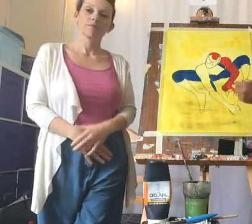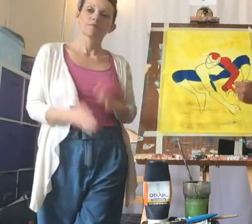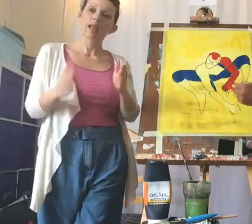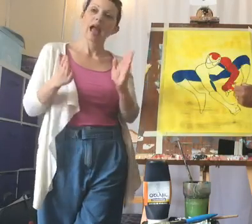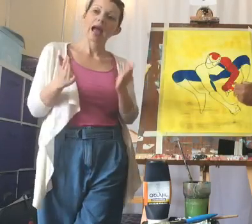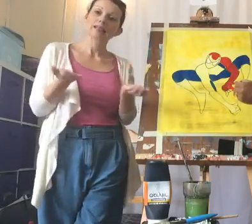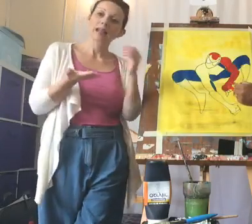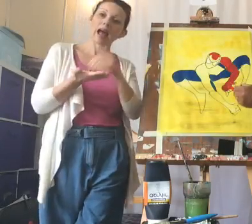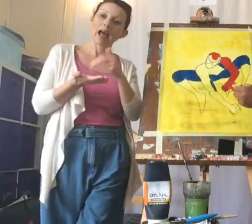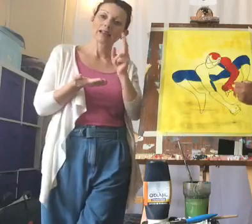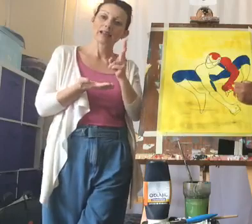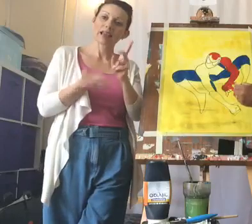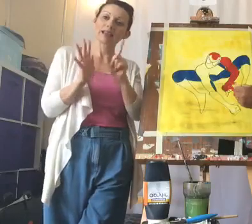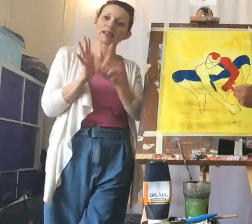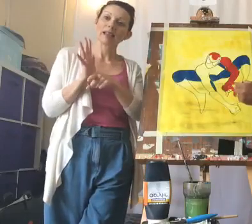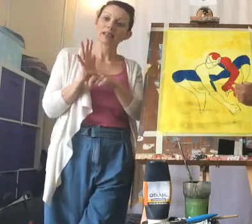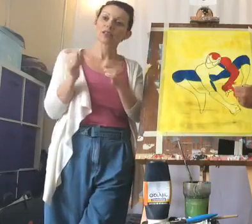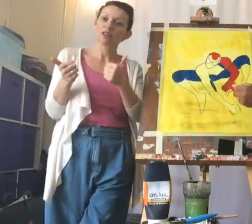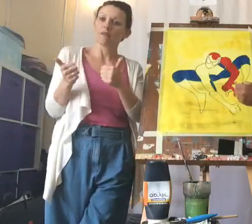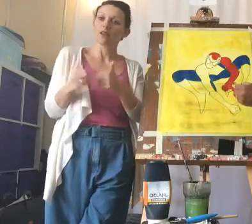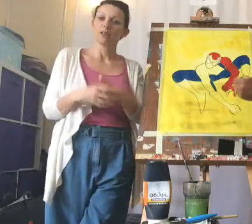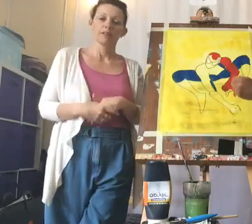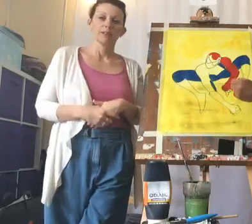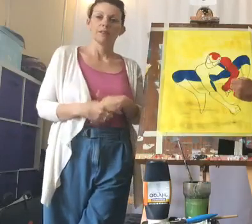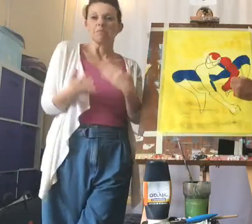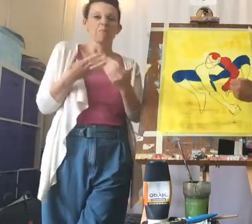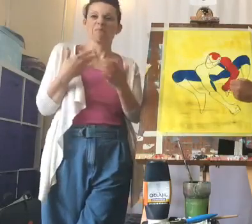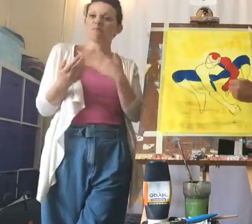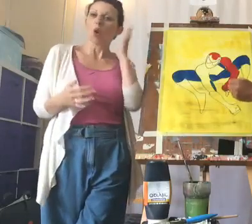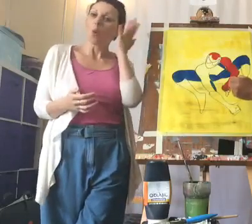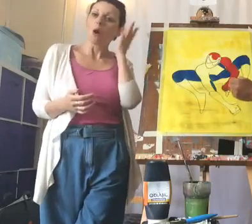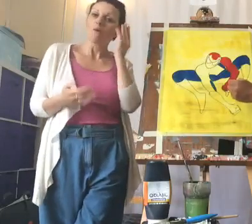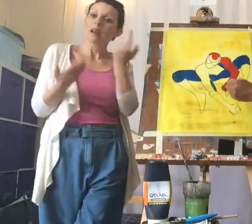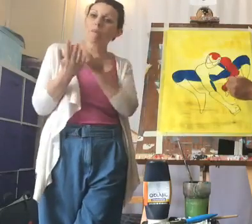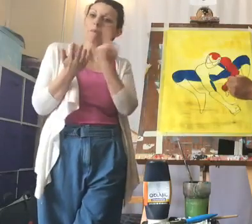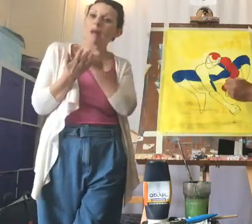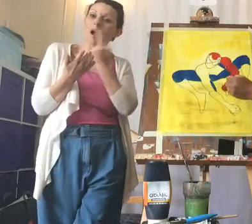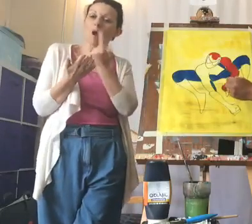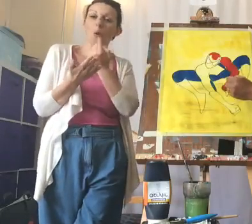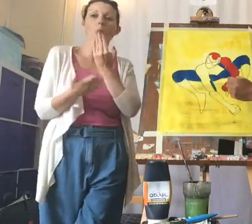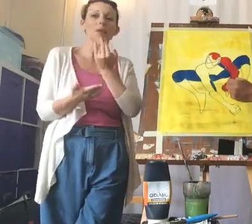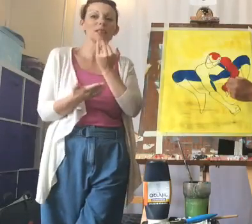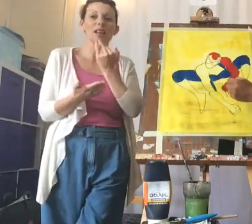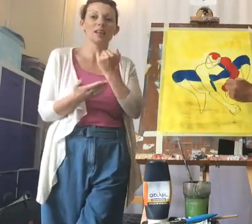anyway. And that's why I'm not worried about any mistakes.